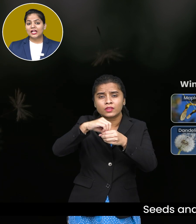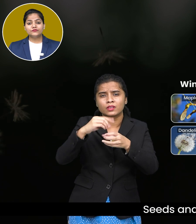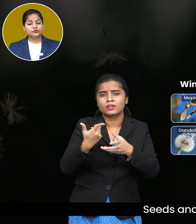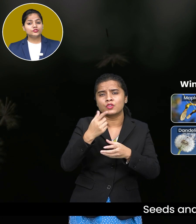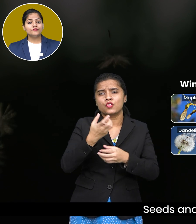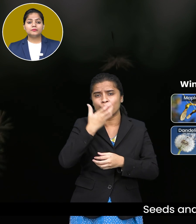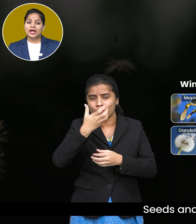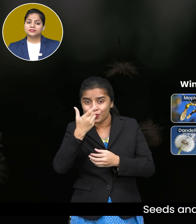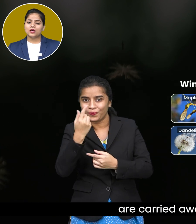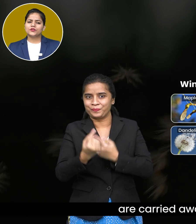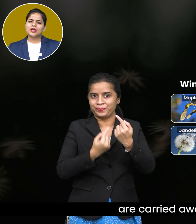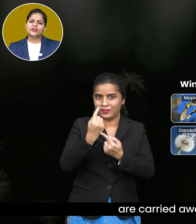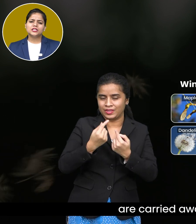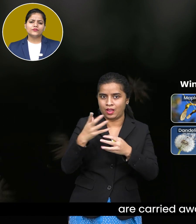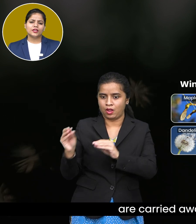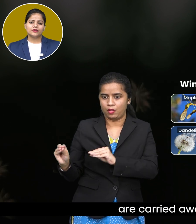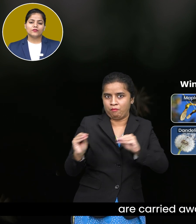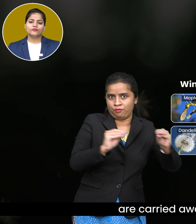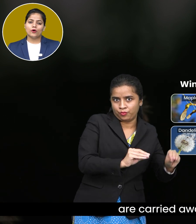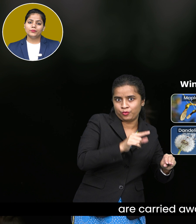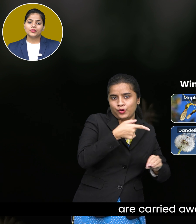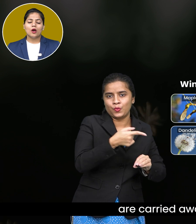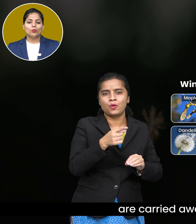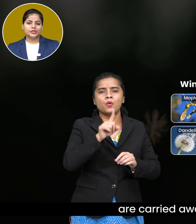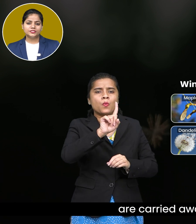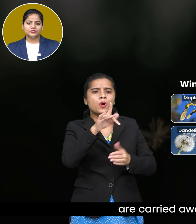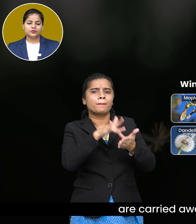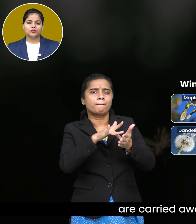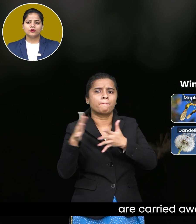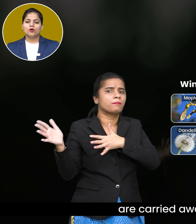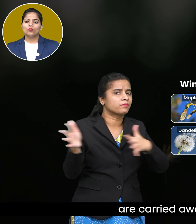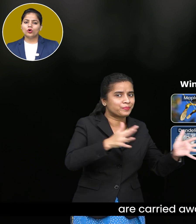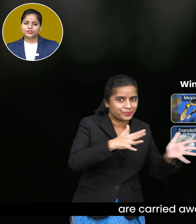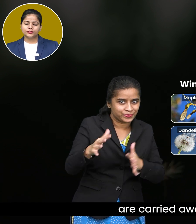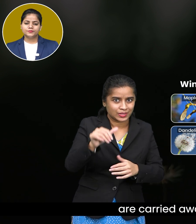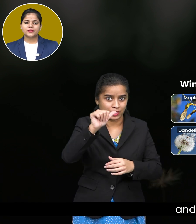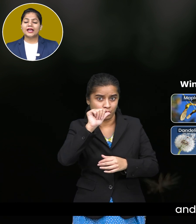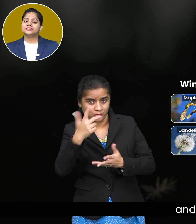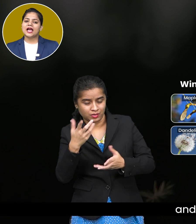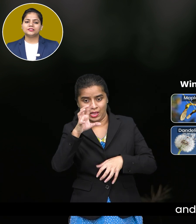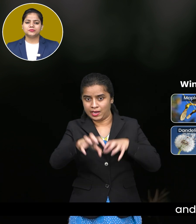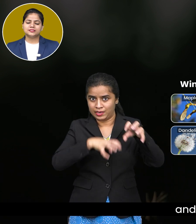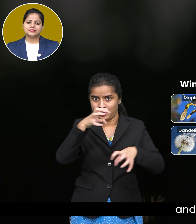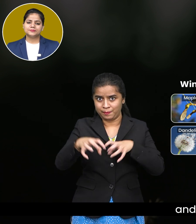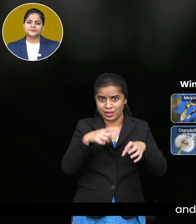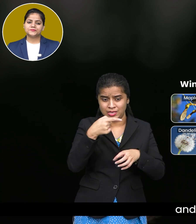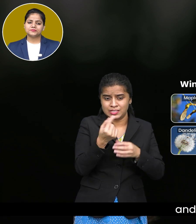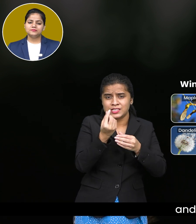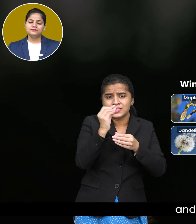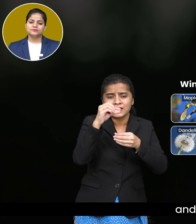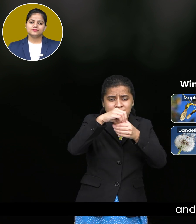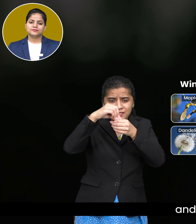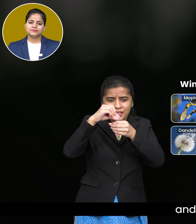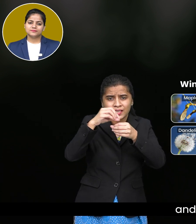Seeds and fruits of plants are carried away from wind, water, and animals.